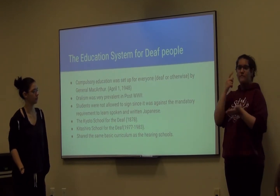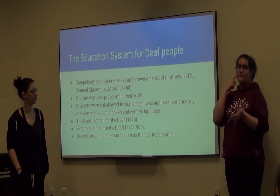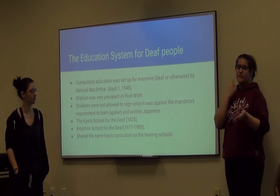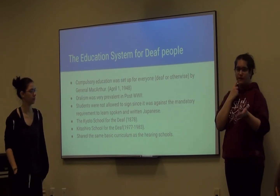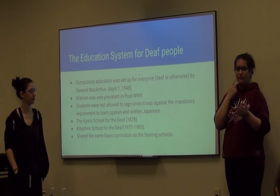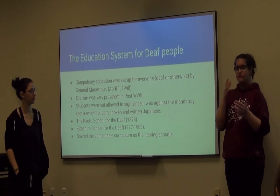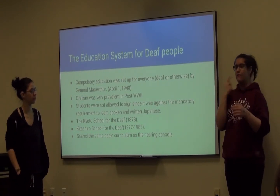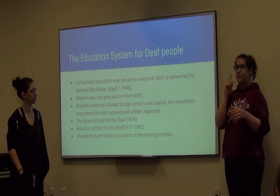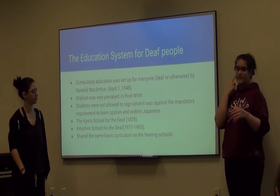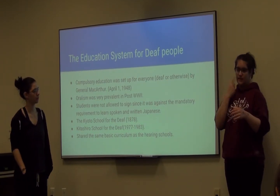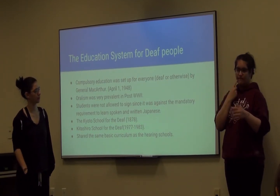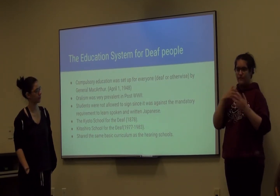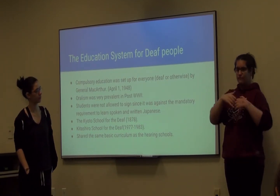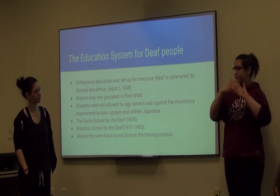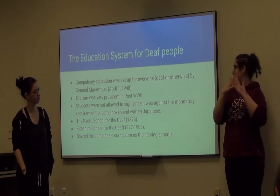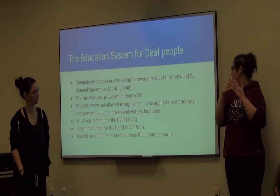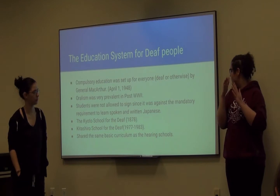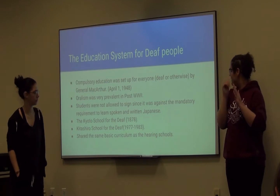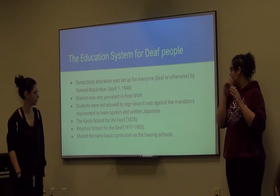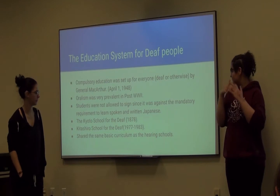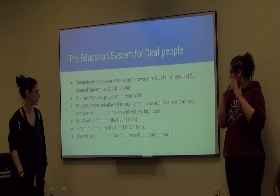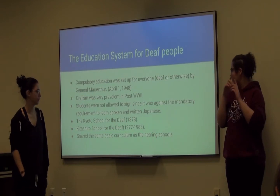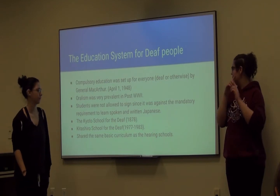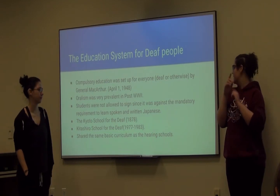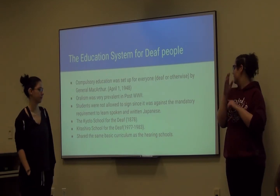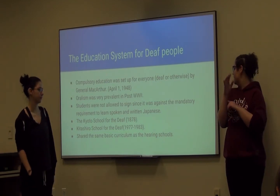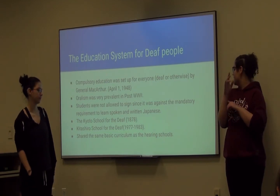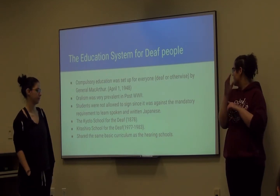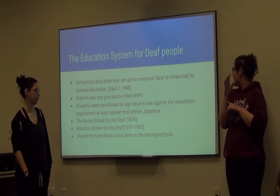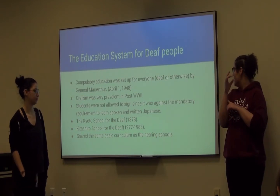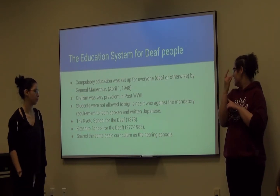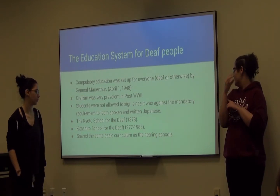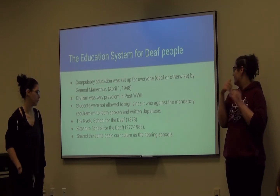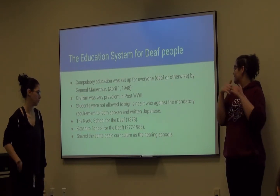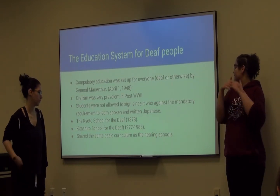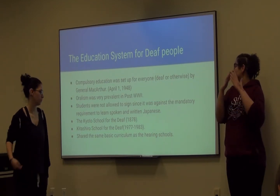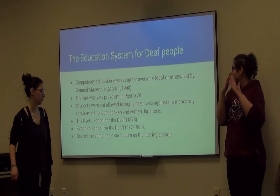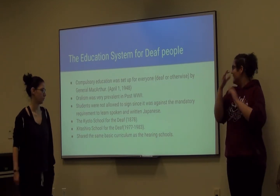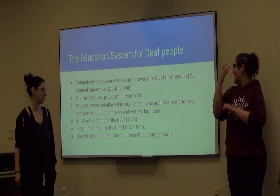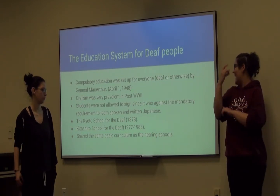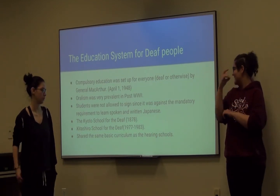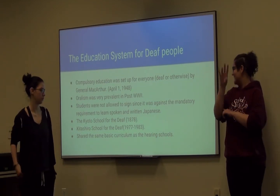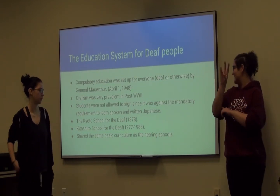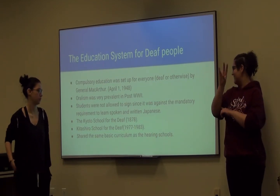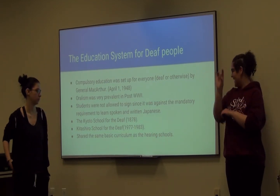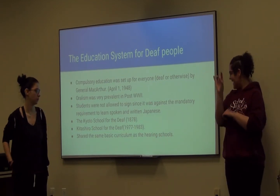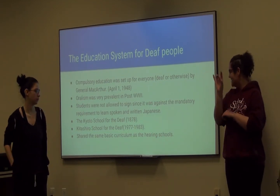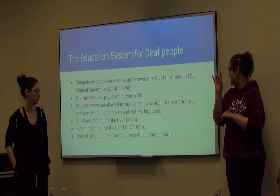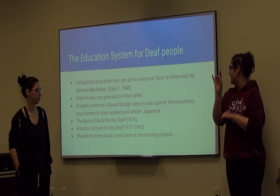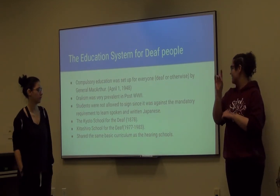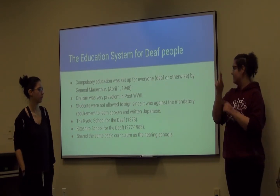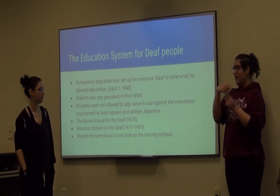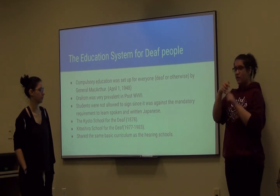The Kyoto School for the Deaf was founded in 1878.